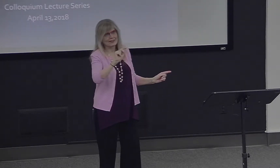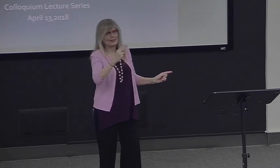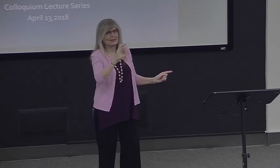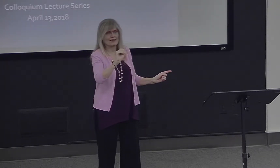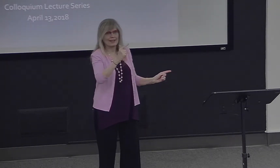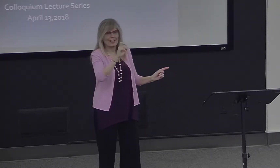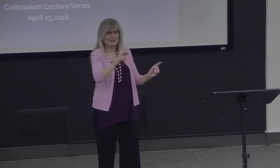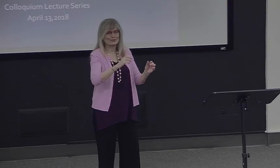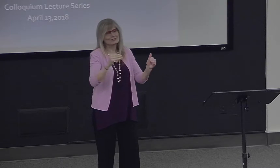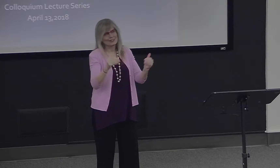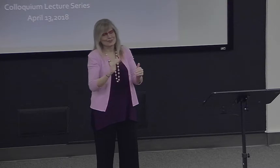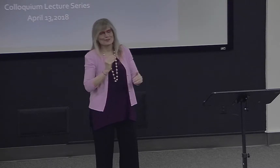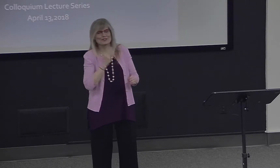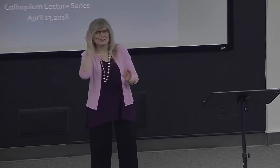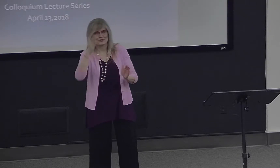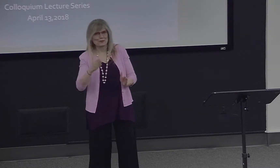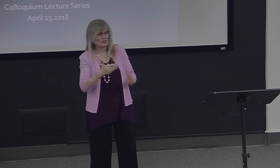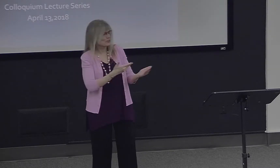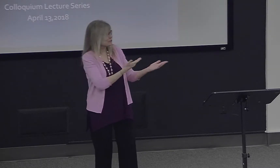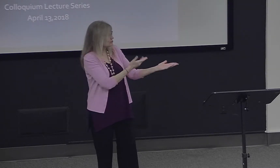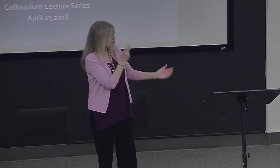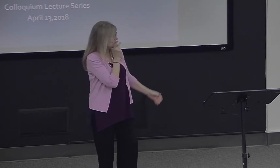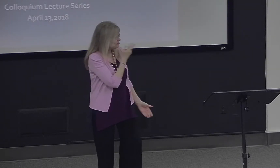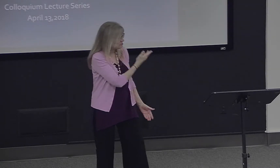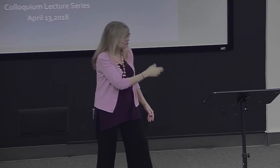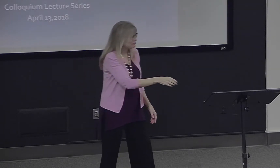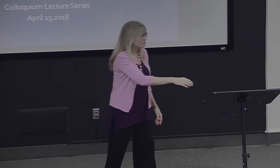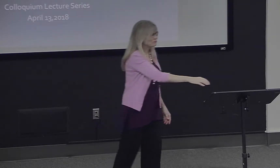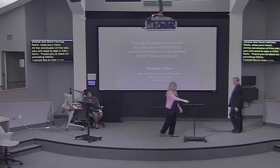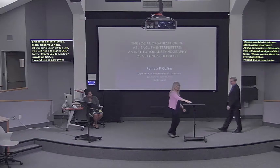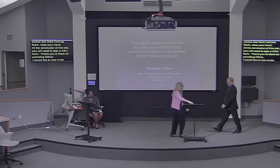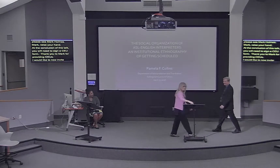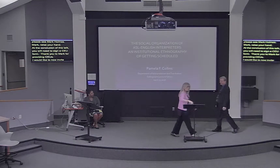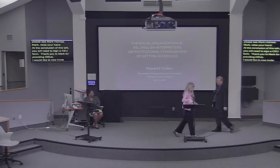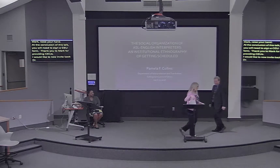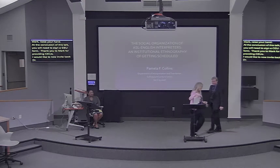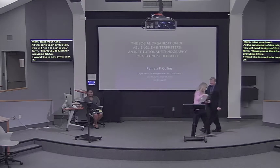I would like to now invite back Dr. Keith Cagle to introduce our speaker.